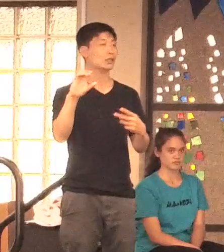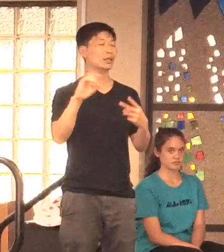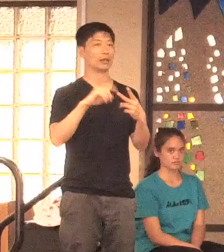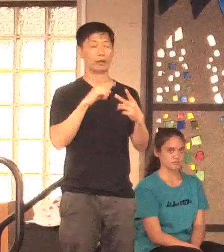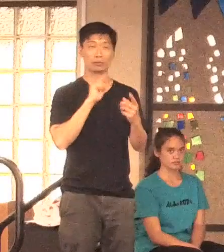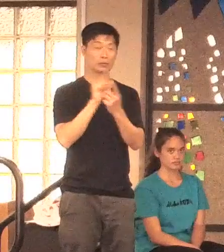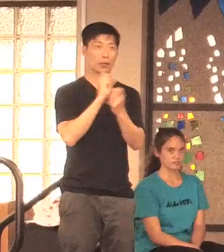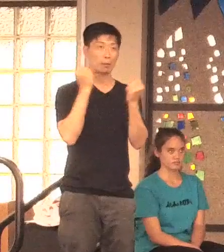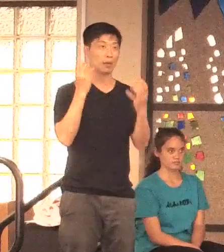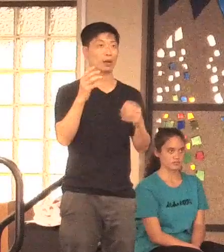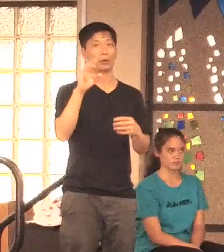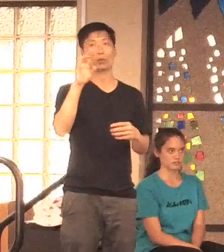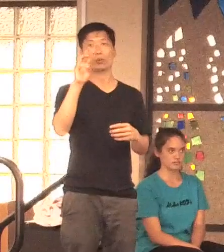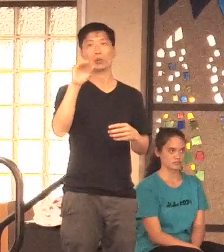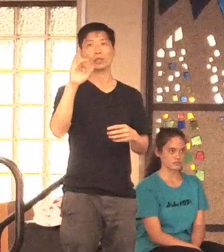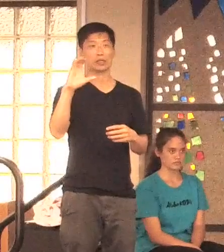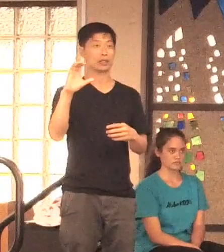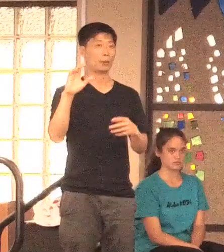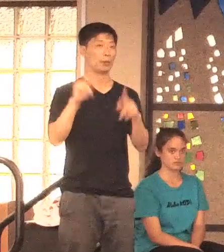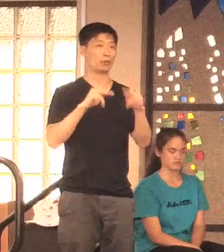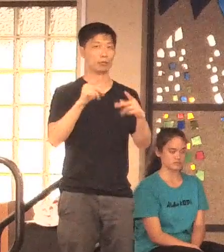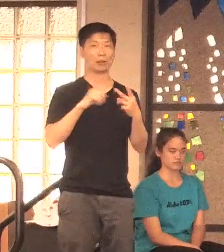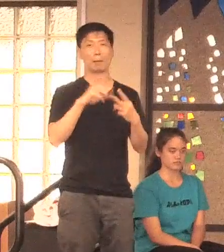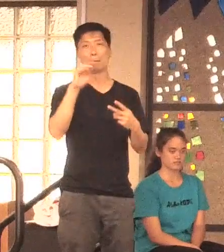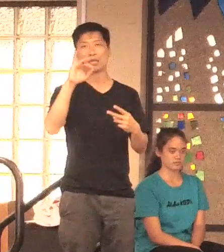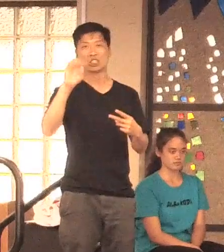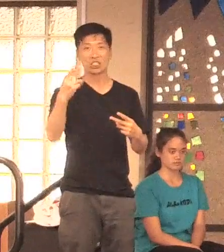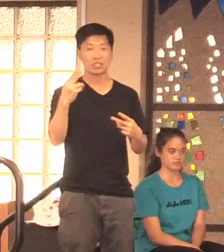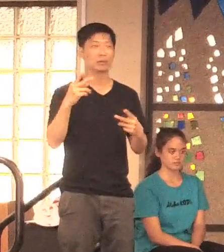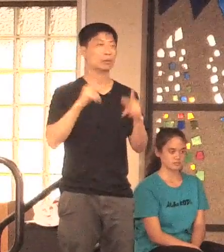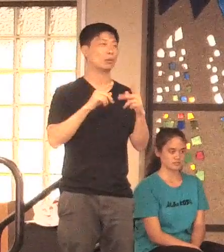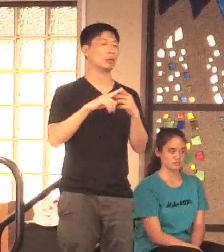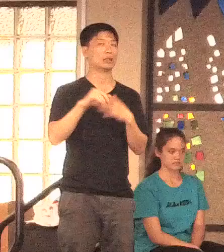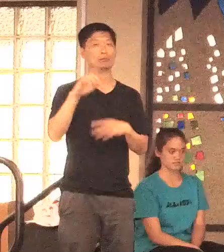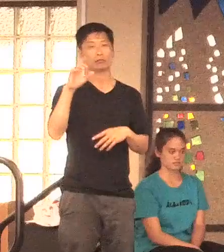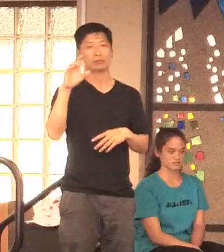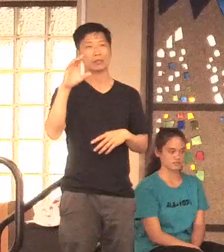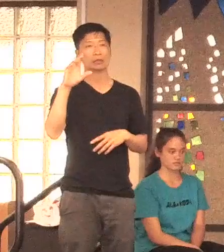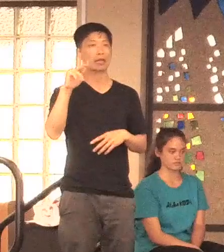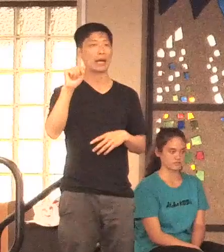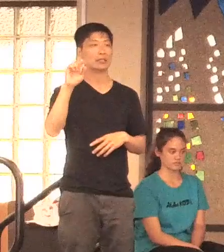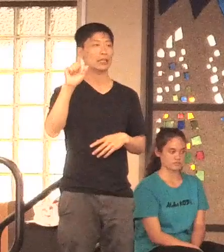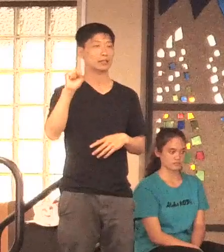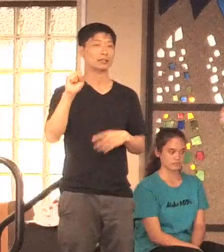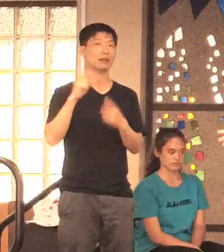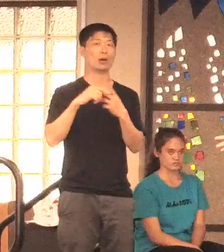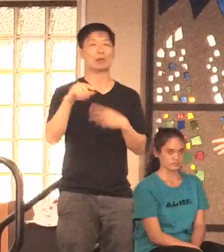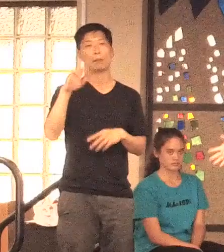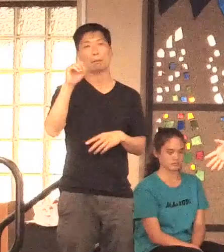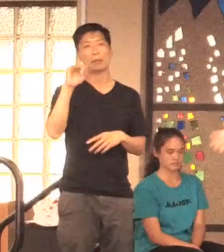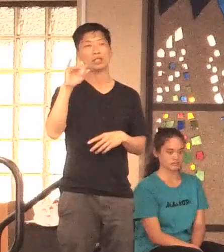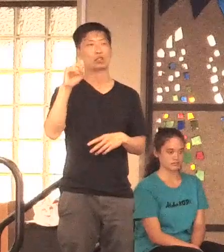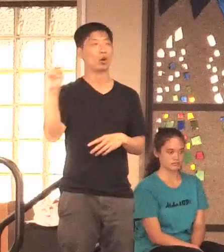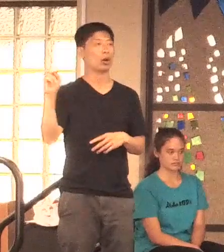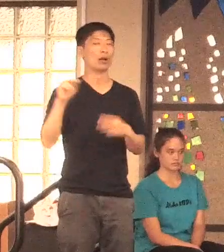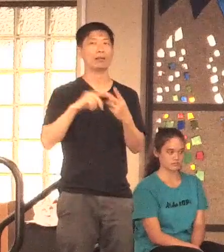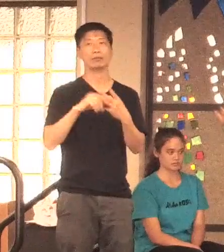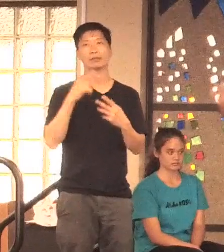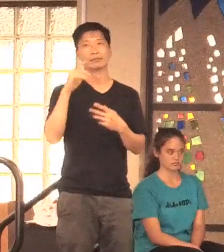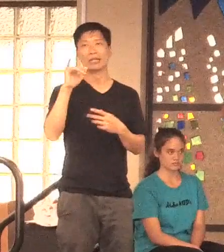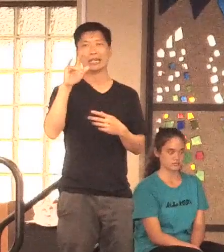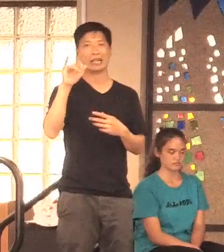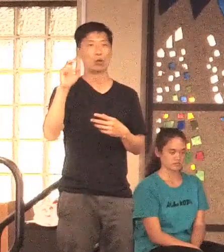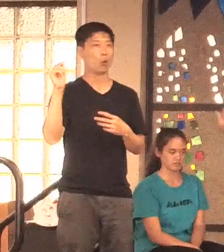lot of Midwest people out there, and I met people from Michigan, Kansas, Minnesota, Illinois. So I met a